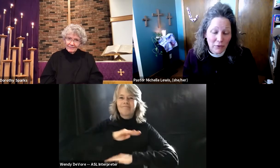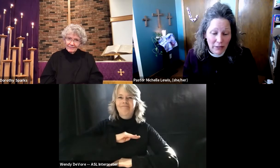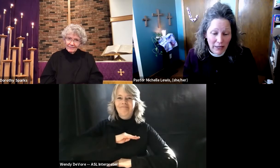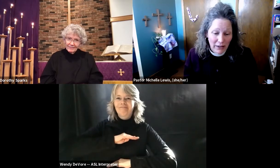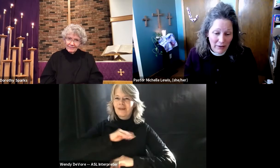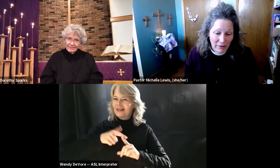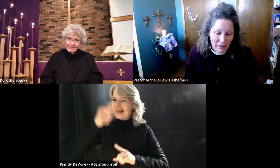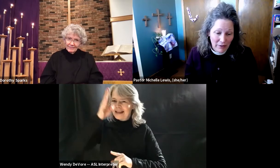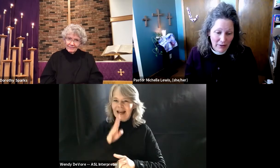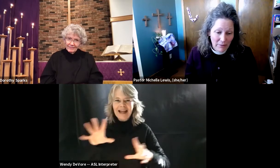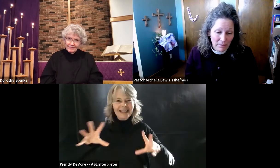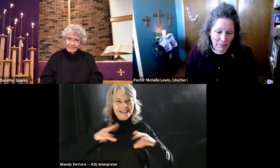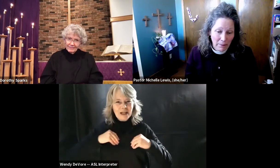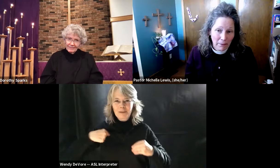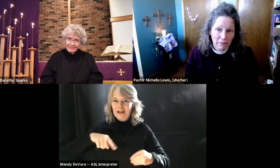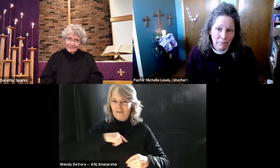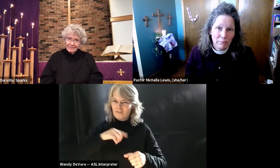us fully.